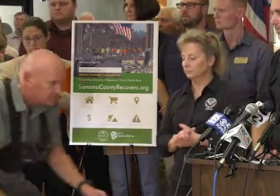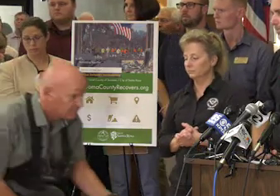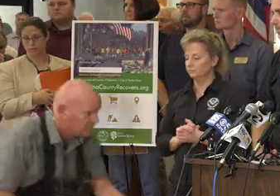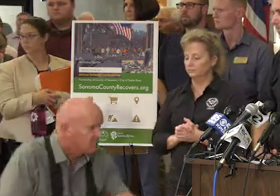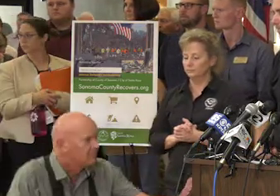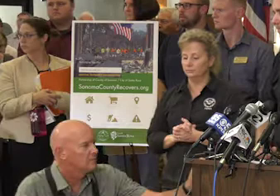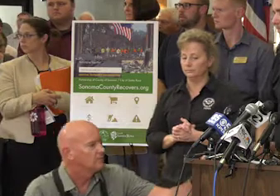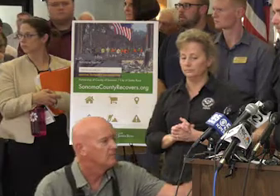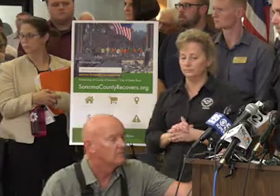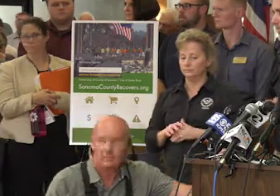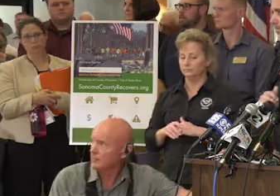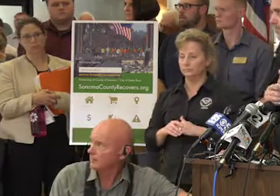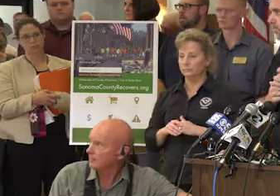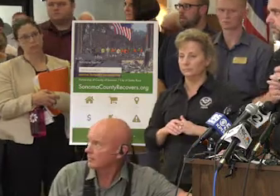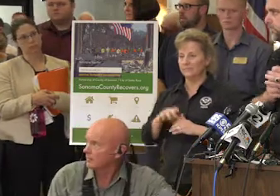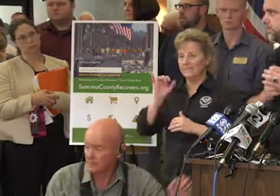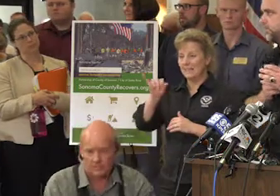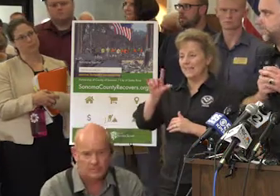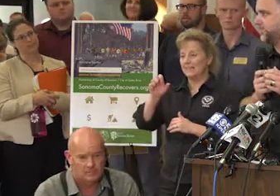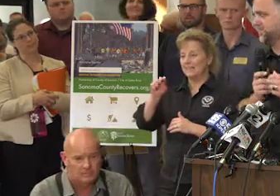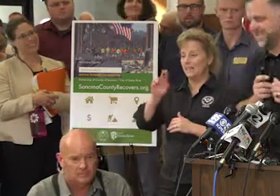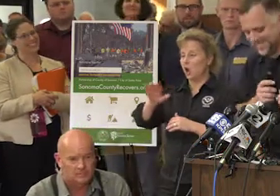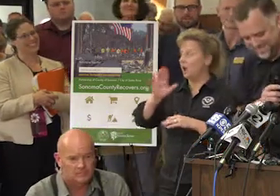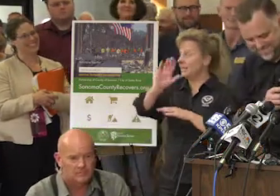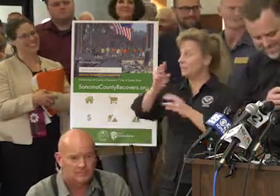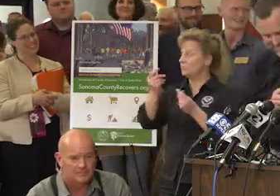Will that be a lien on this property or